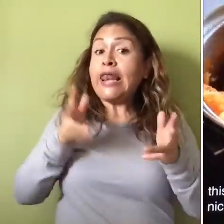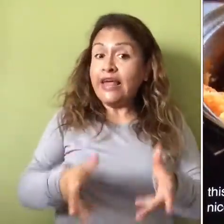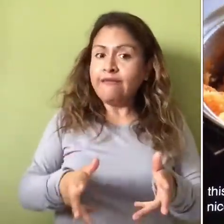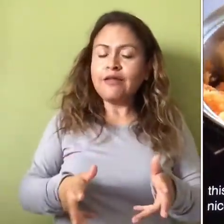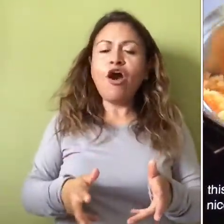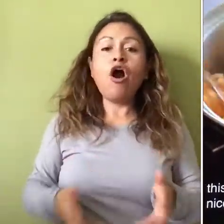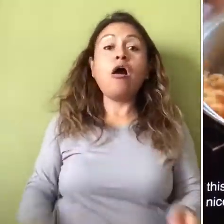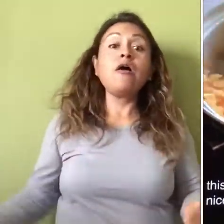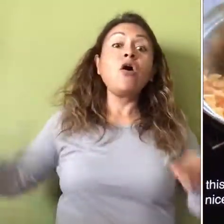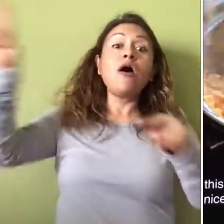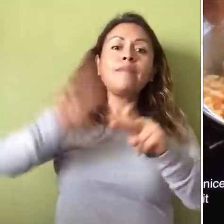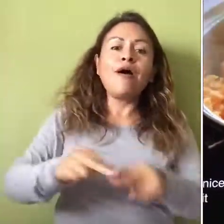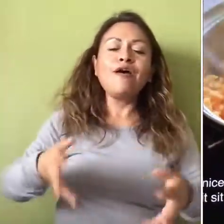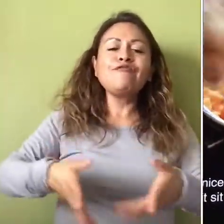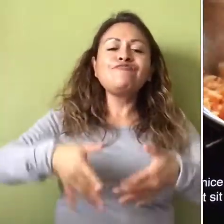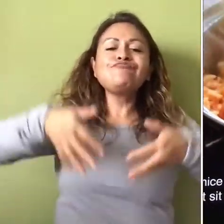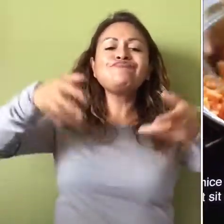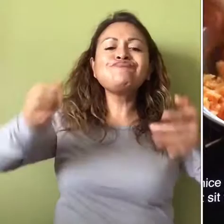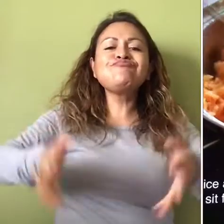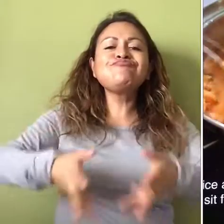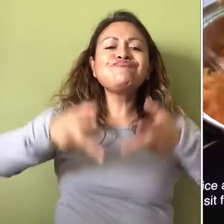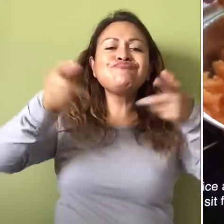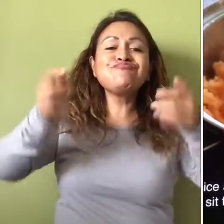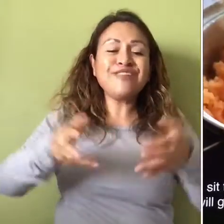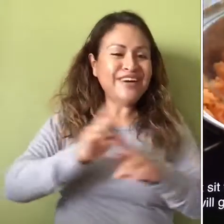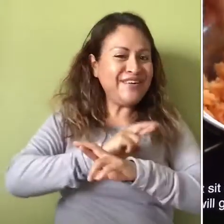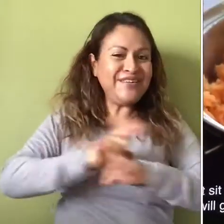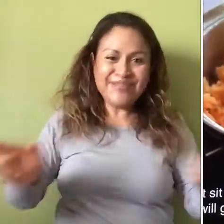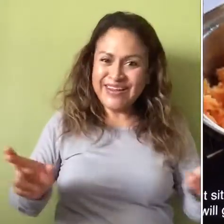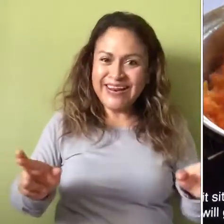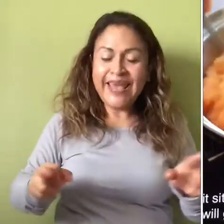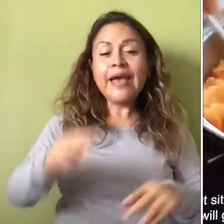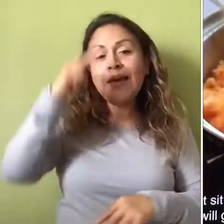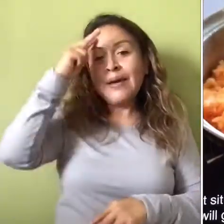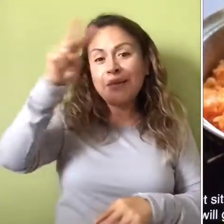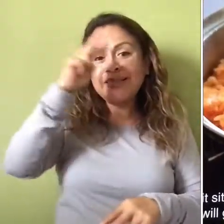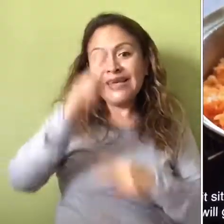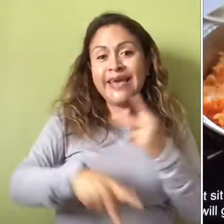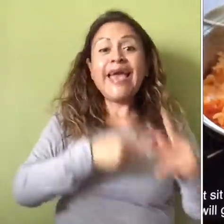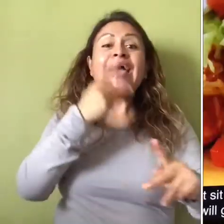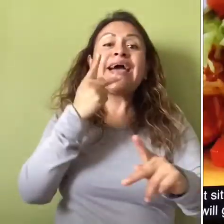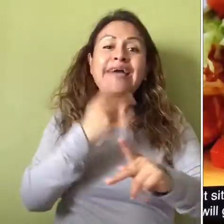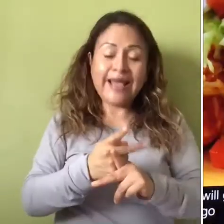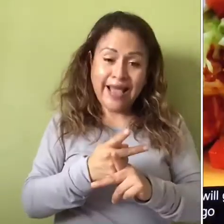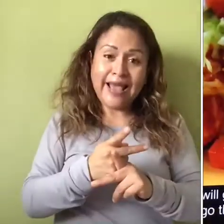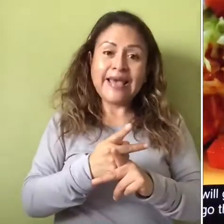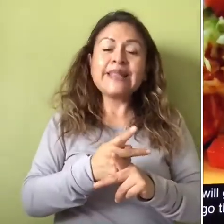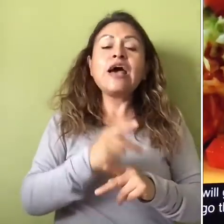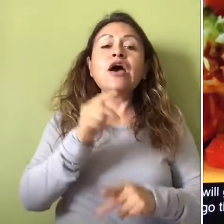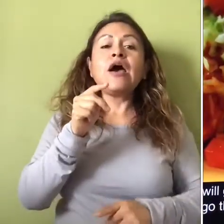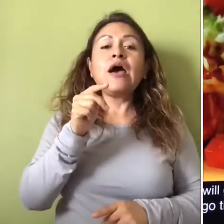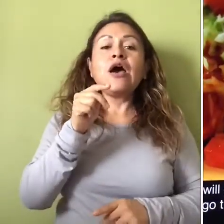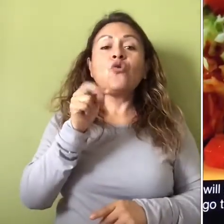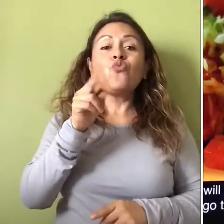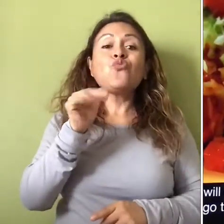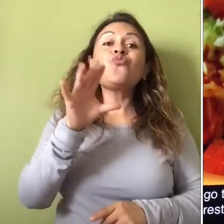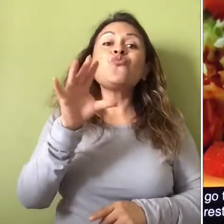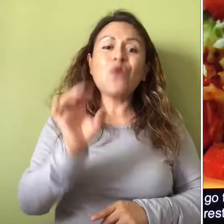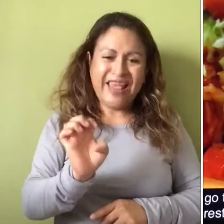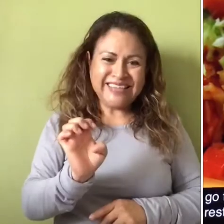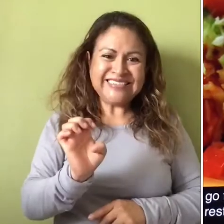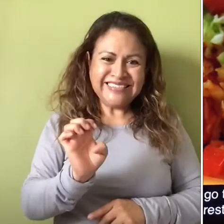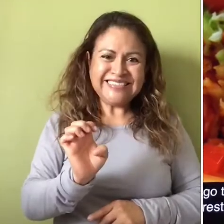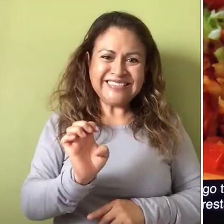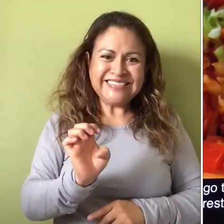you go. That is how easy it is to make restaurant-style Mexican rice at home. So there you go. I hope you guys give this